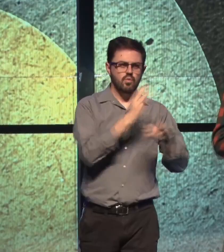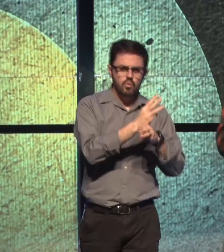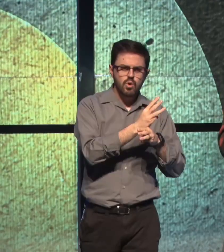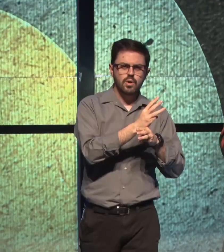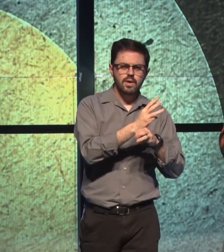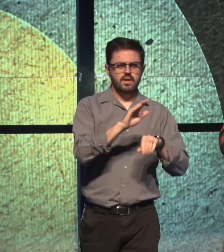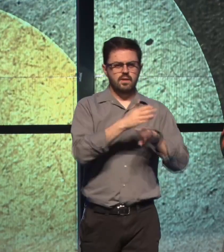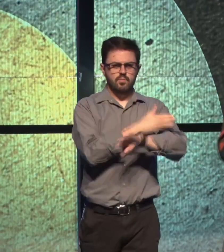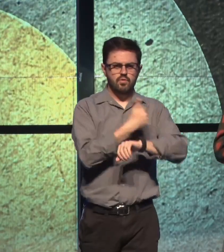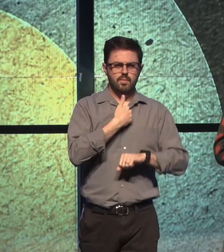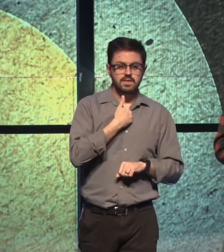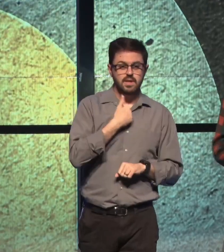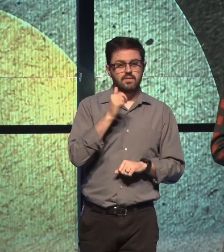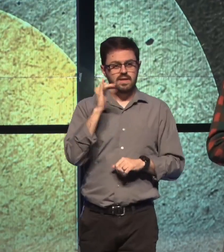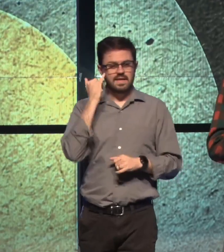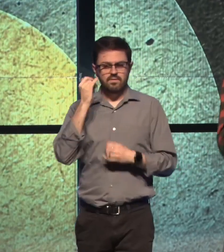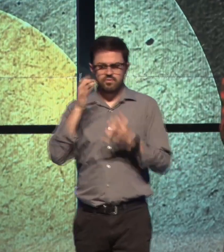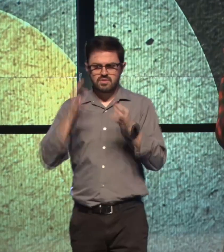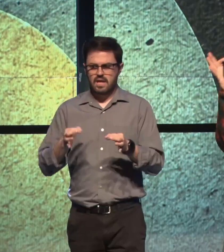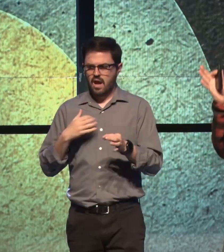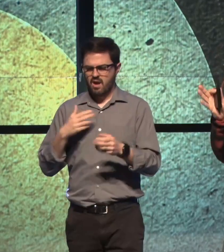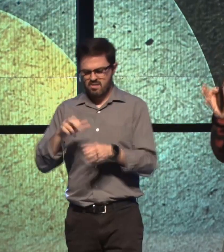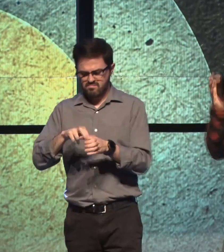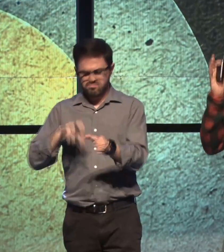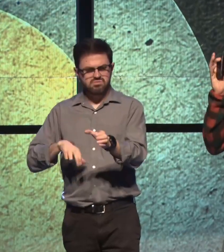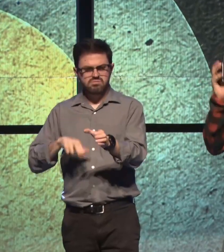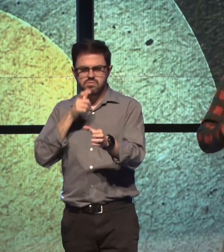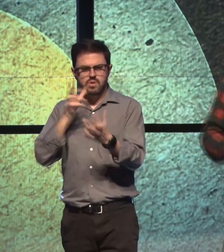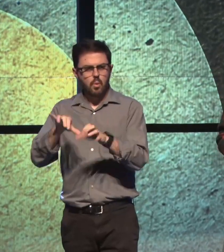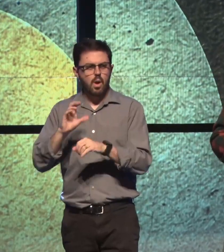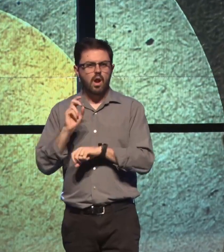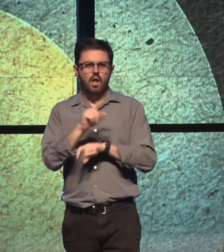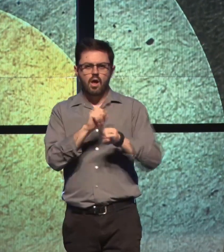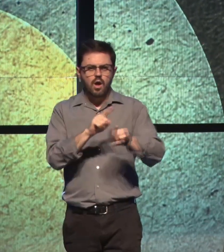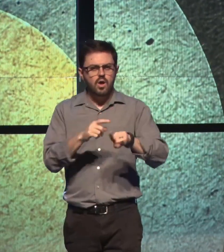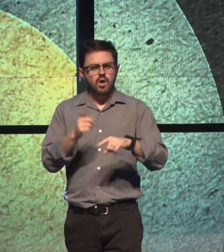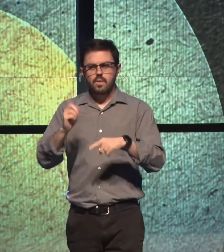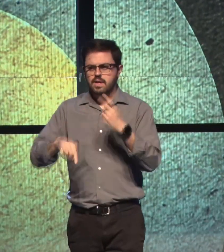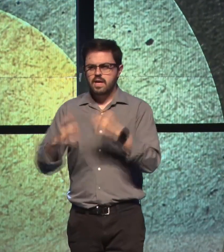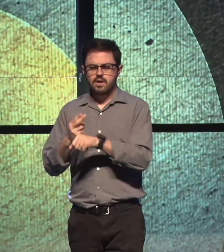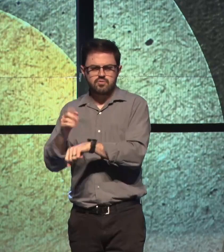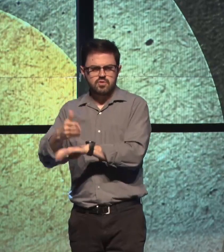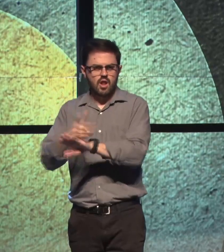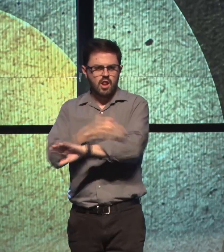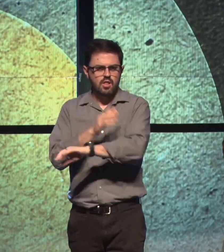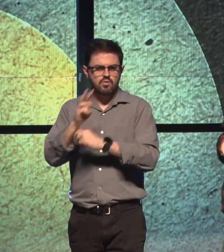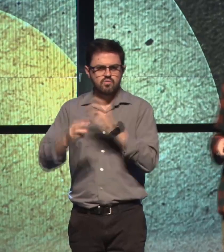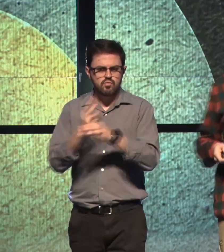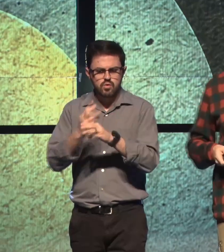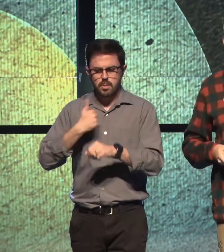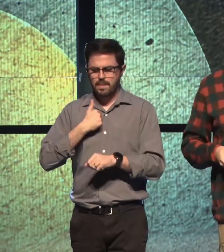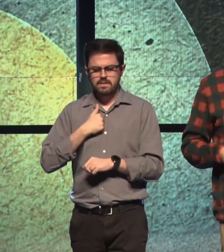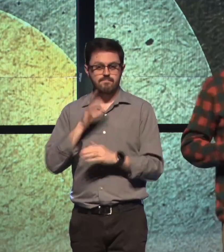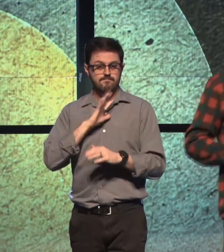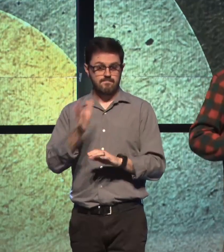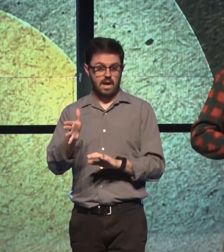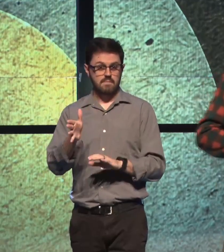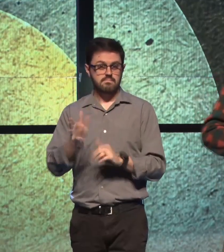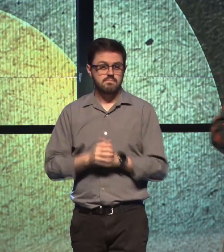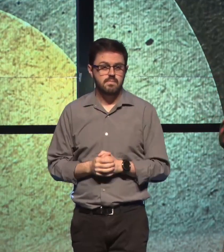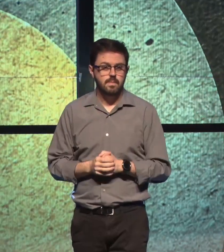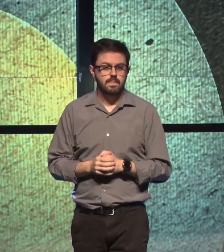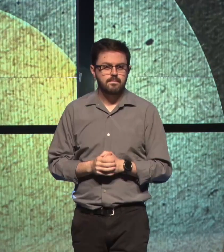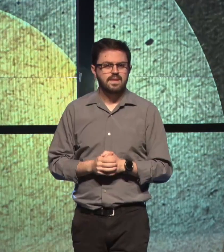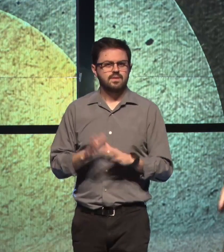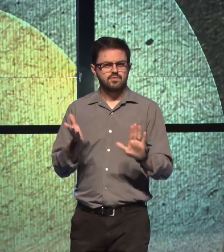myself a better person or the world a better place, which is a legitimate response. All right? So if you are new, this is your first time, real quick review. Maybe